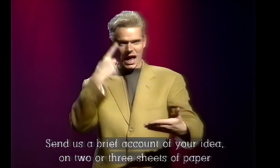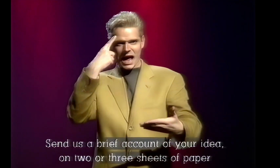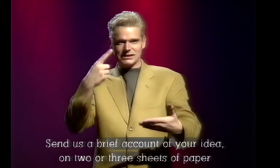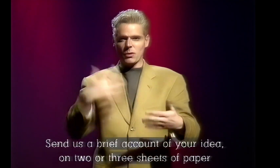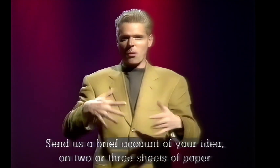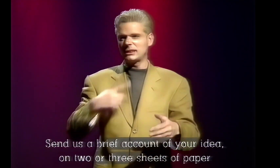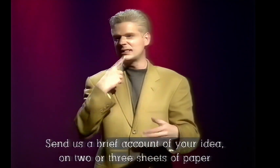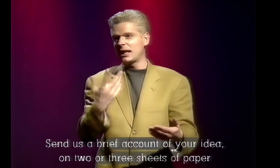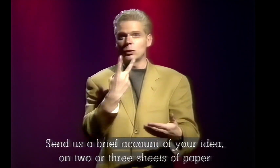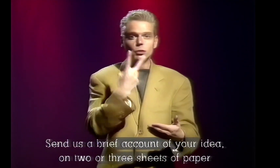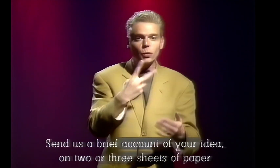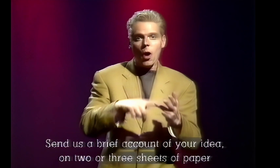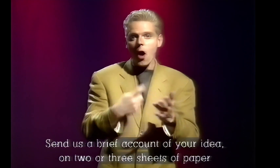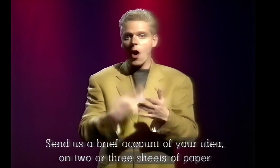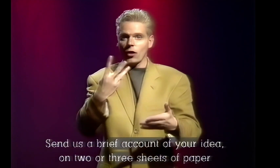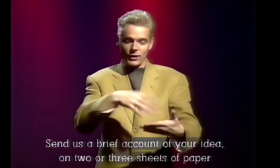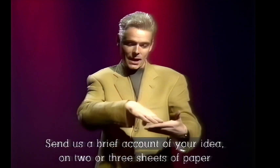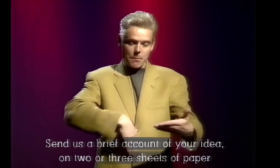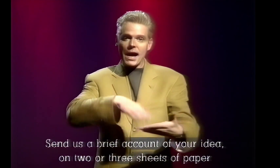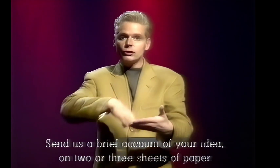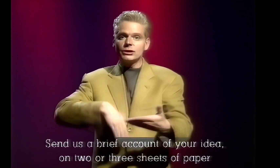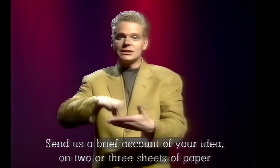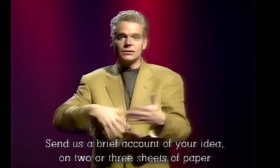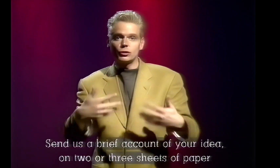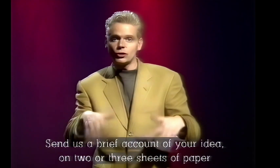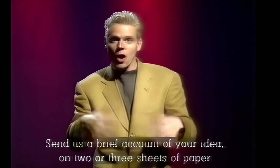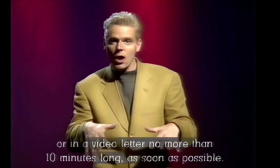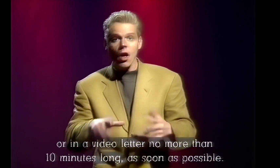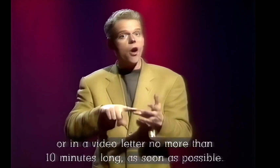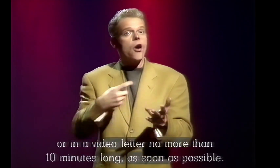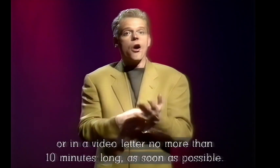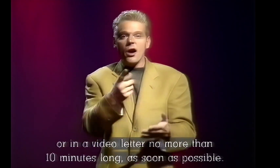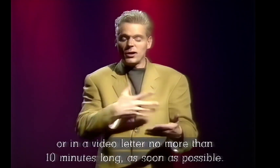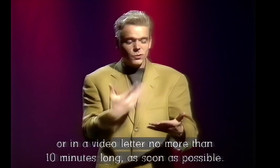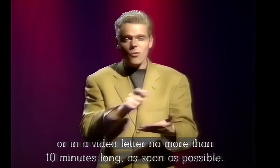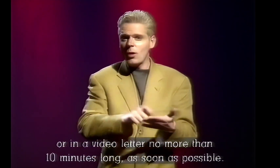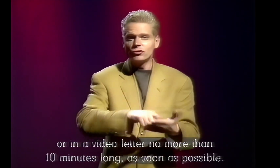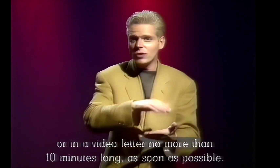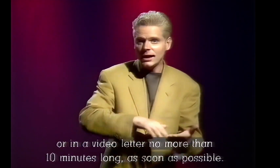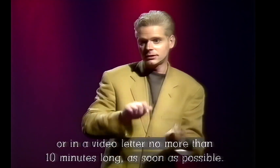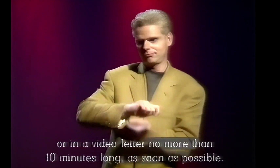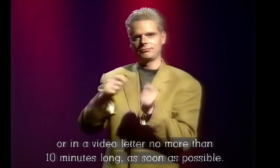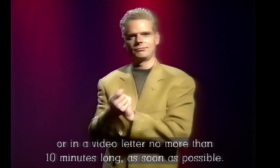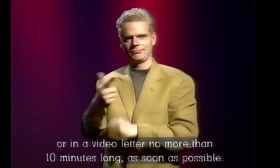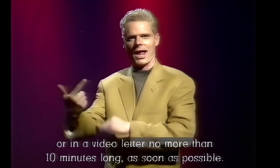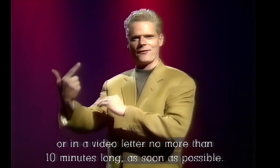Send us a brief account of your idea on 2 or 3 sheets of paper, or in a video letter no more than 10 minutes